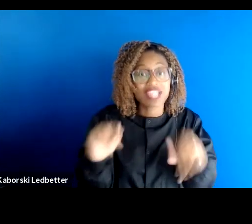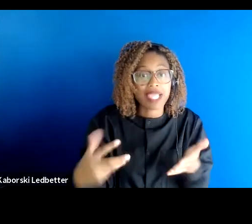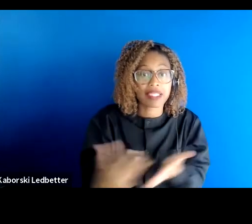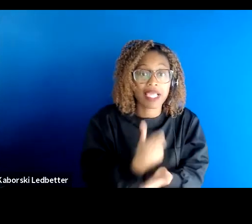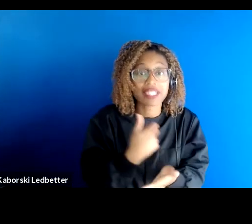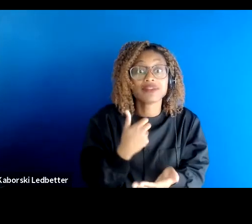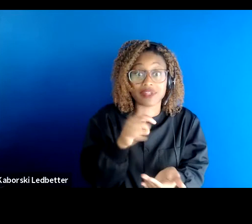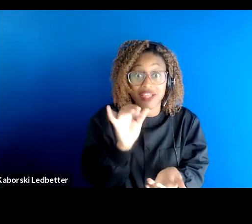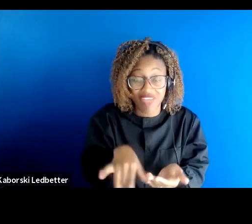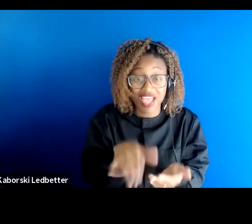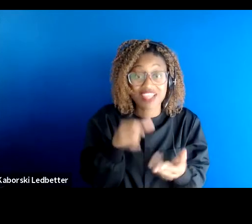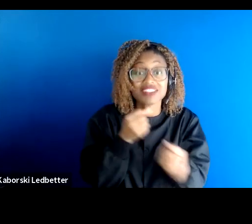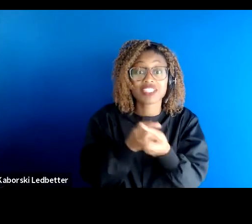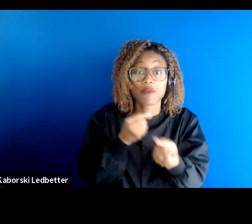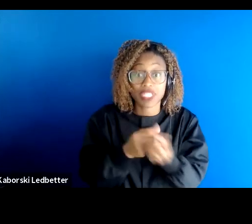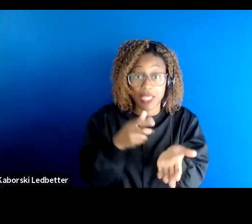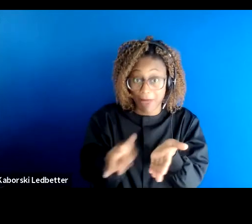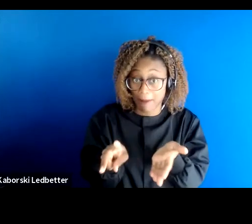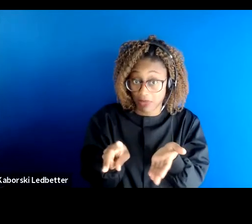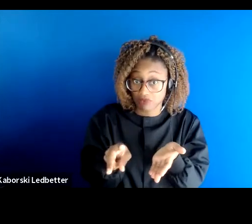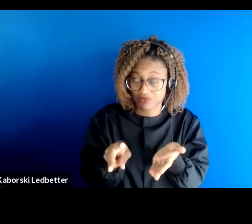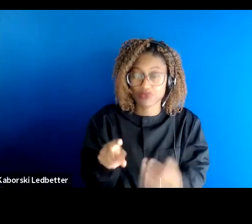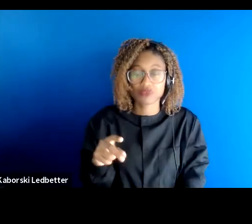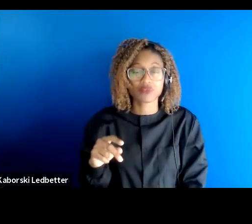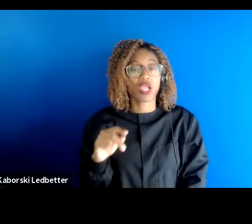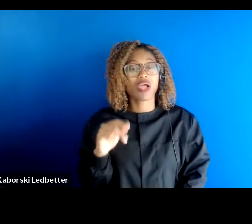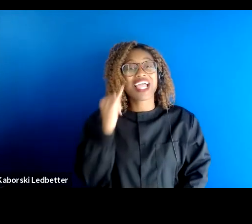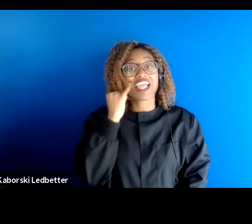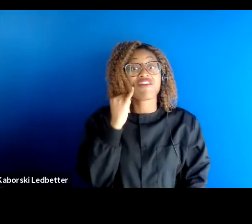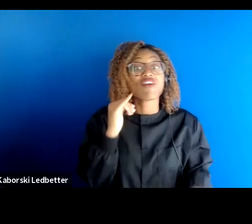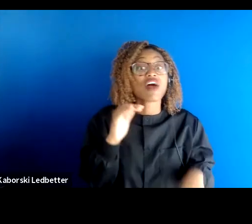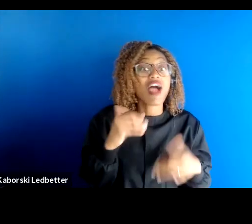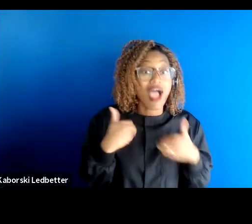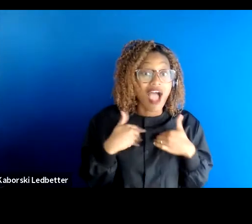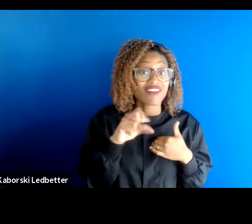payment. So if you think about, say, someone who's on SSDI